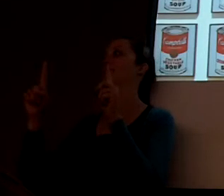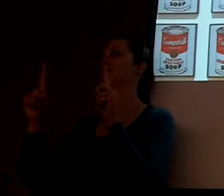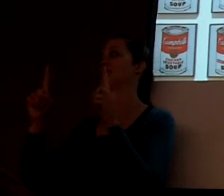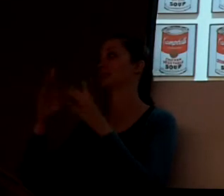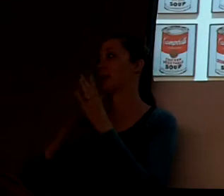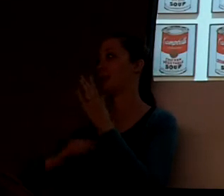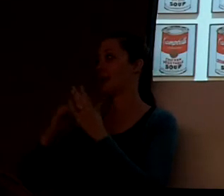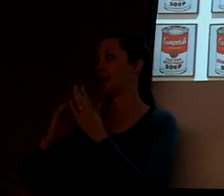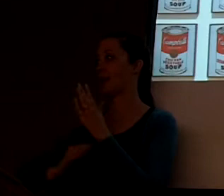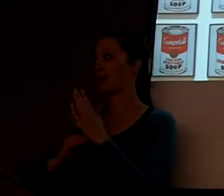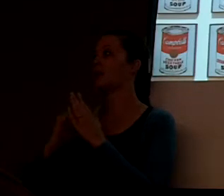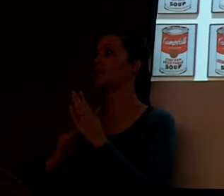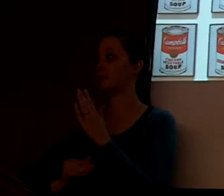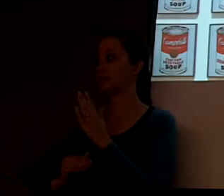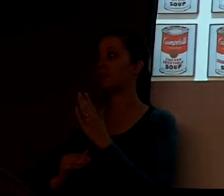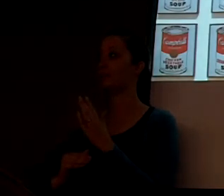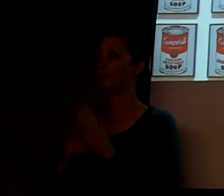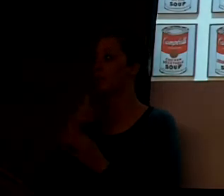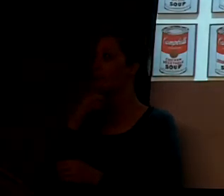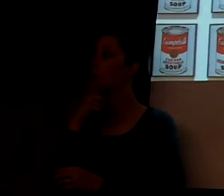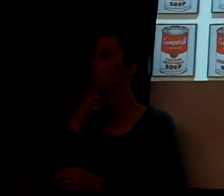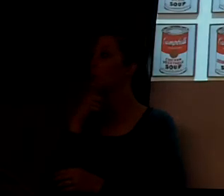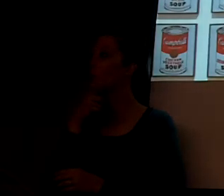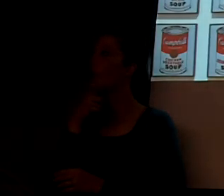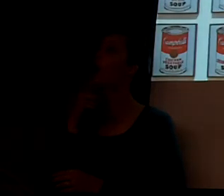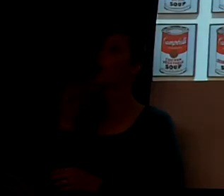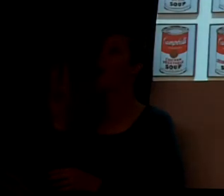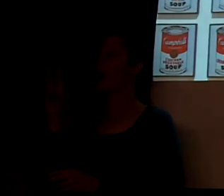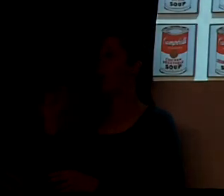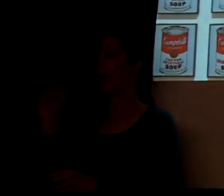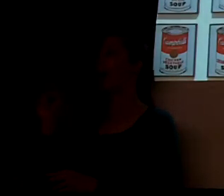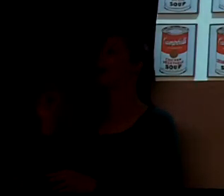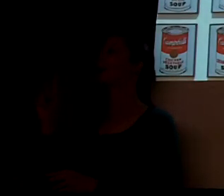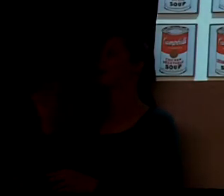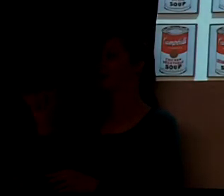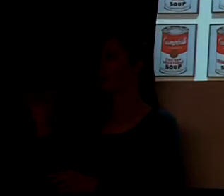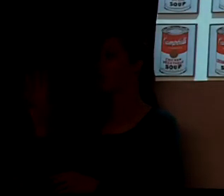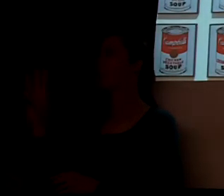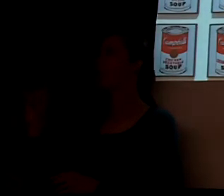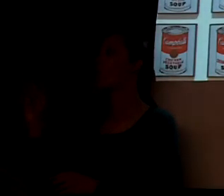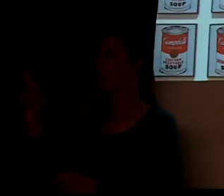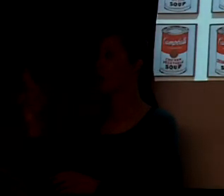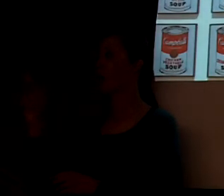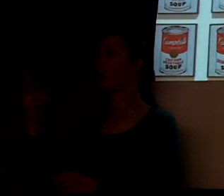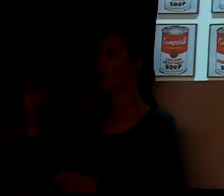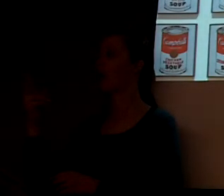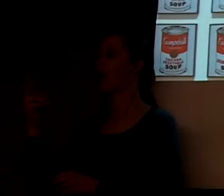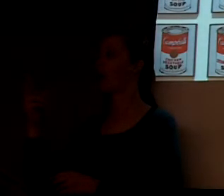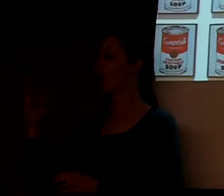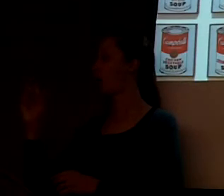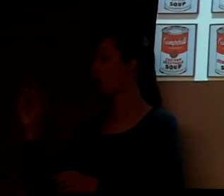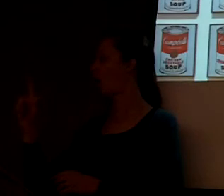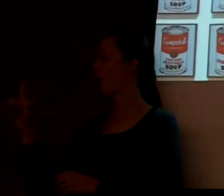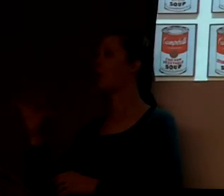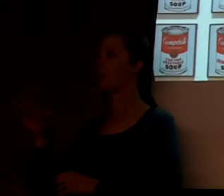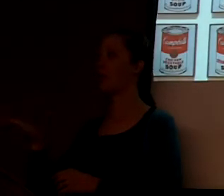painting by whom? Andy Warhol. And you have all of how many different